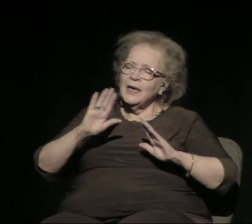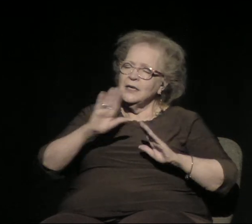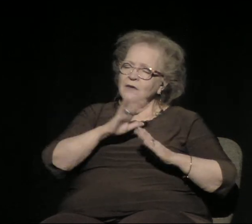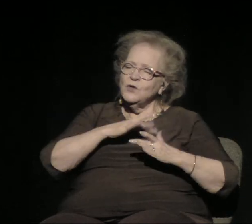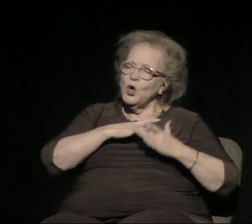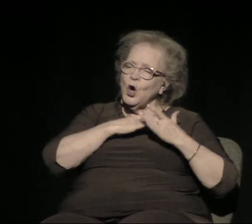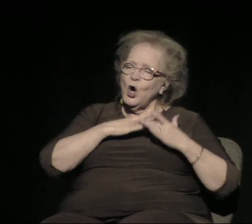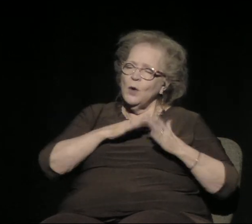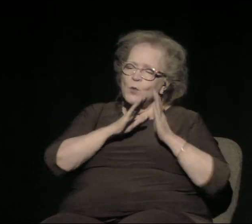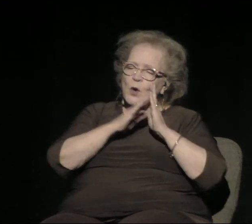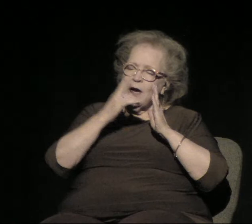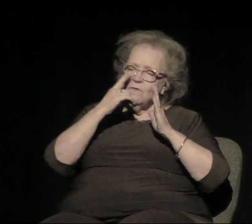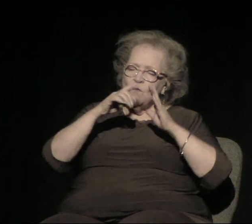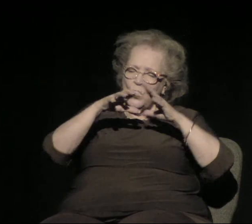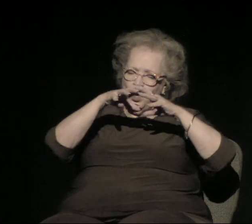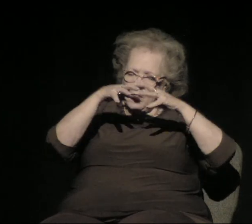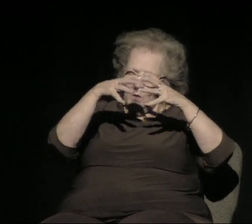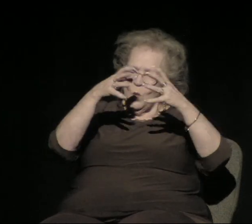something globally.